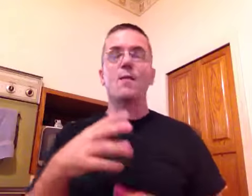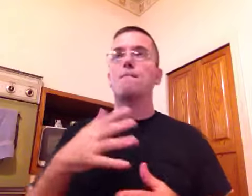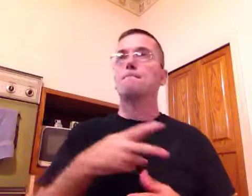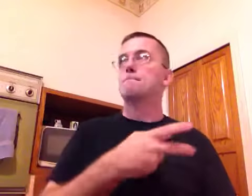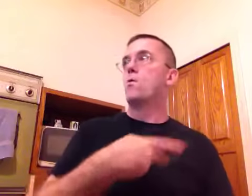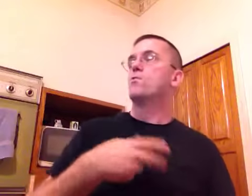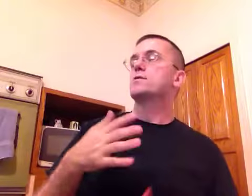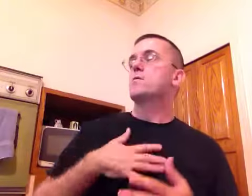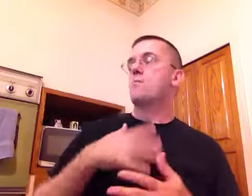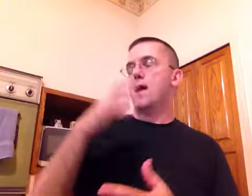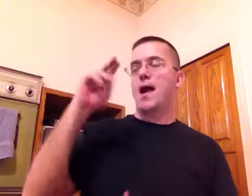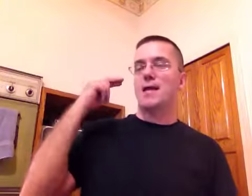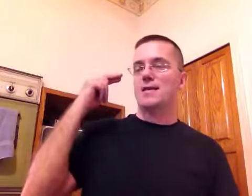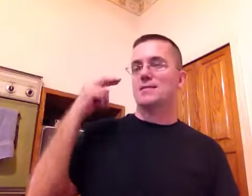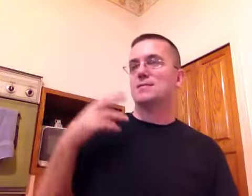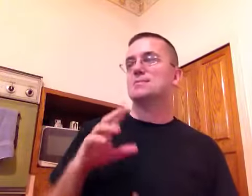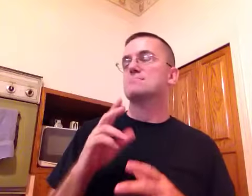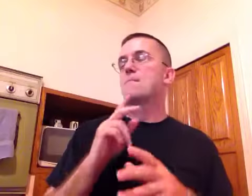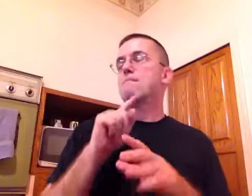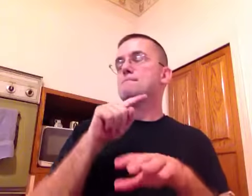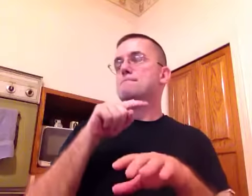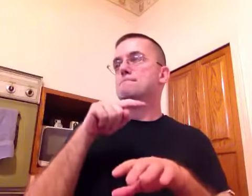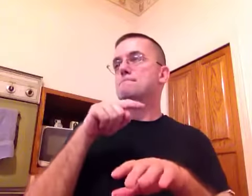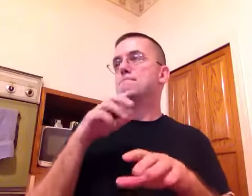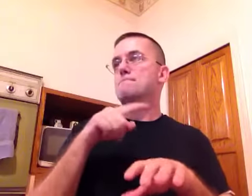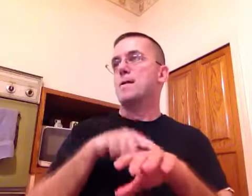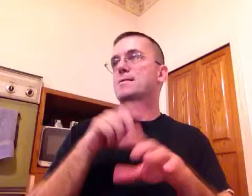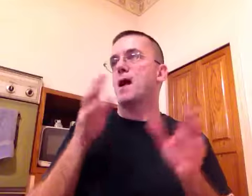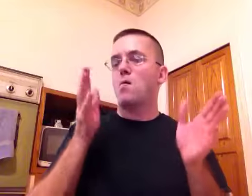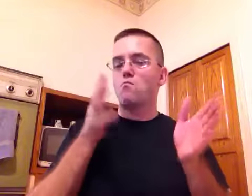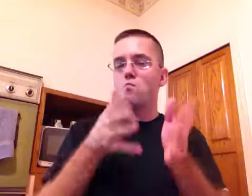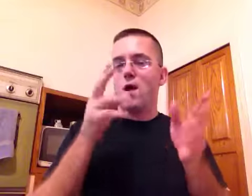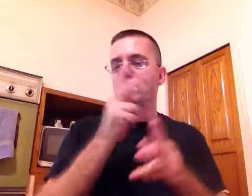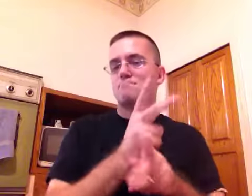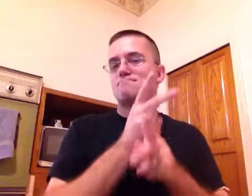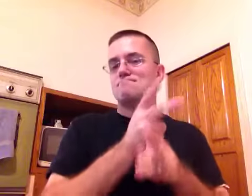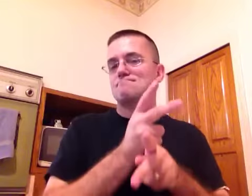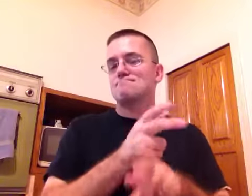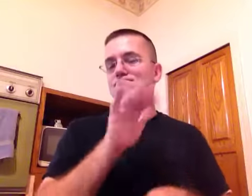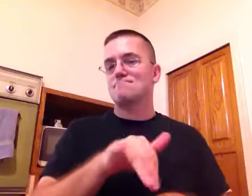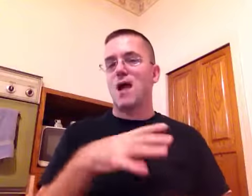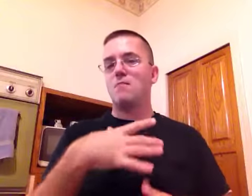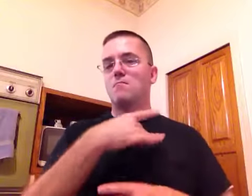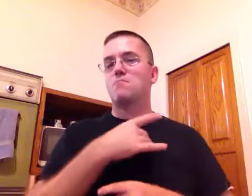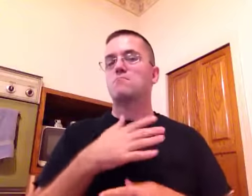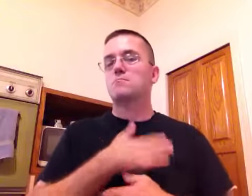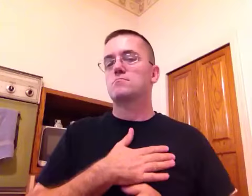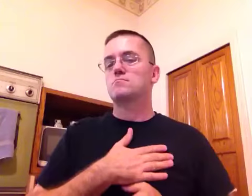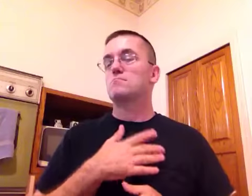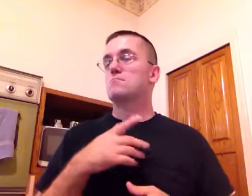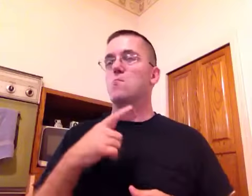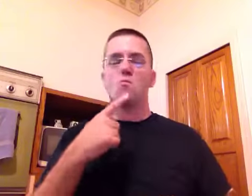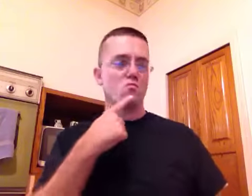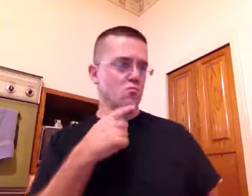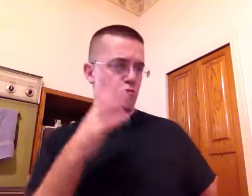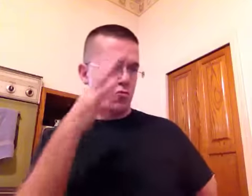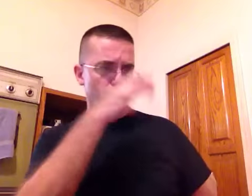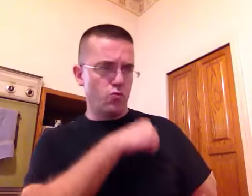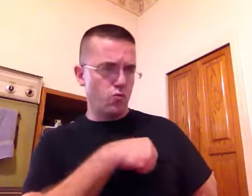what puts you on this track, this weirdness? Because you're officially weird now, because it's weird to be debt-free. I'm glad I'm weird. Yeah, you're weird. That's a good thing. I started listening